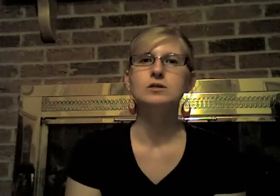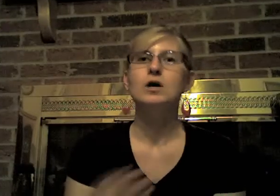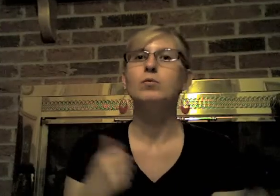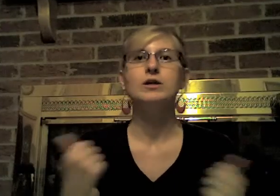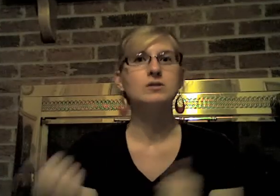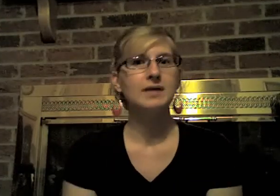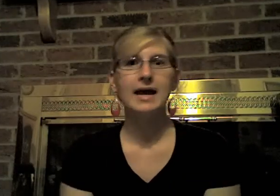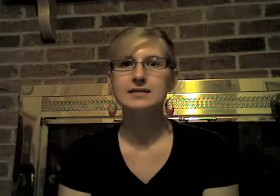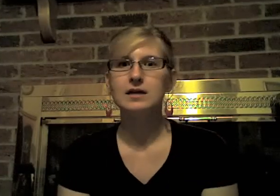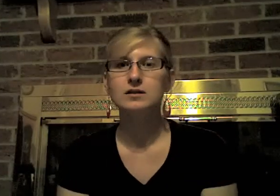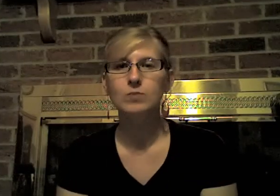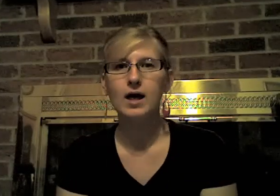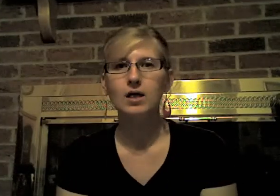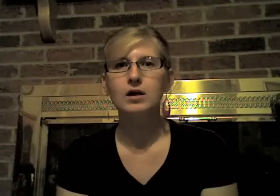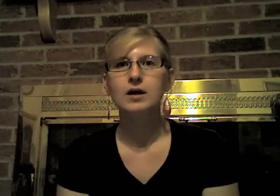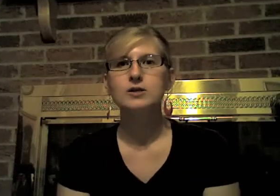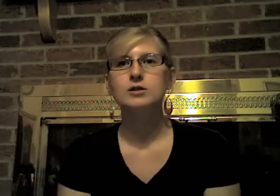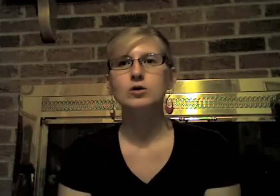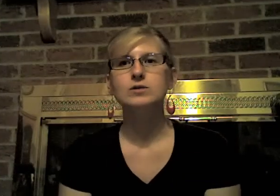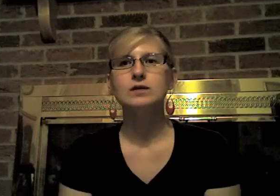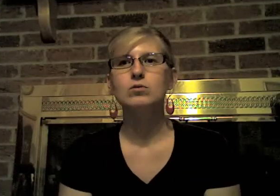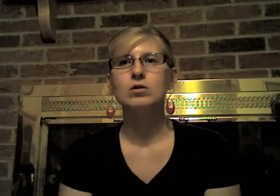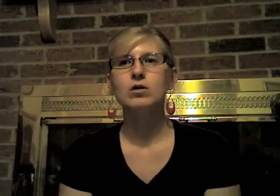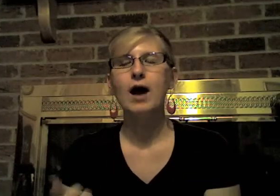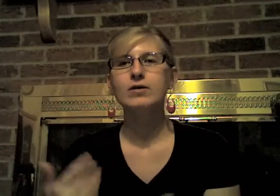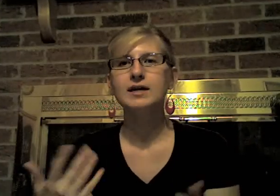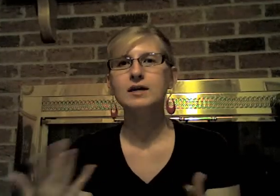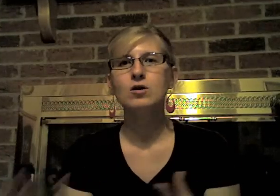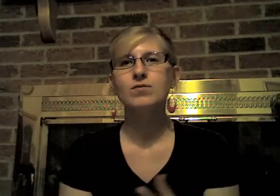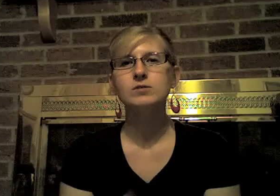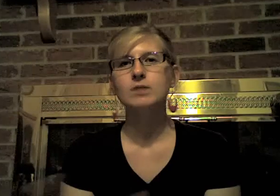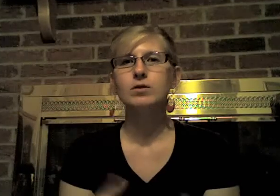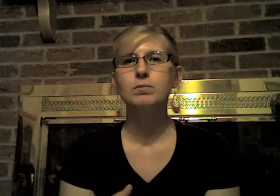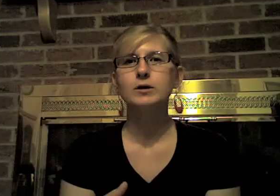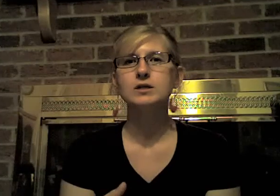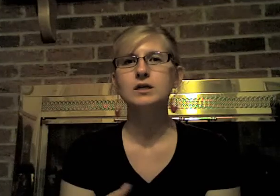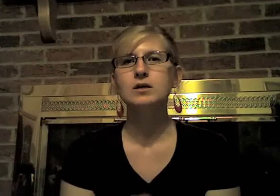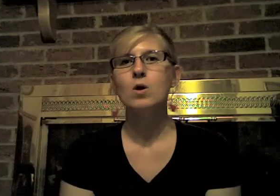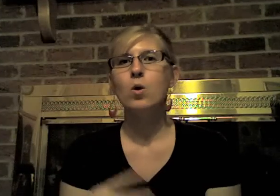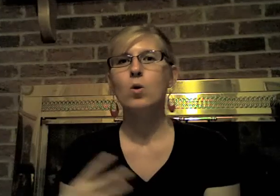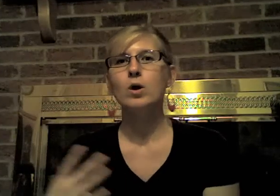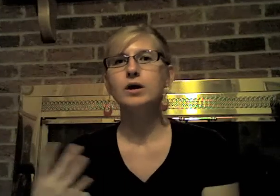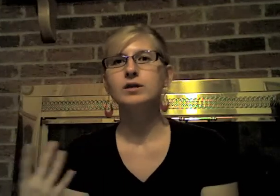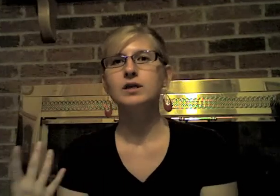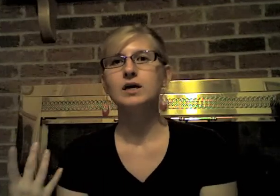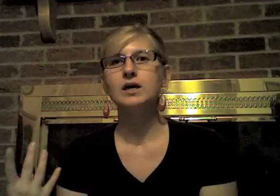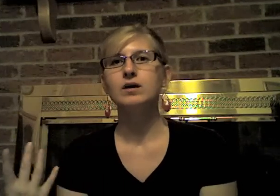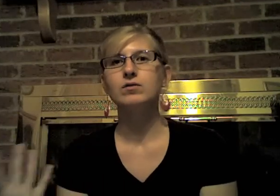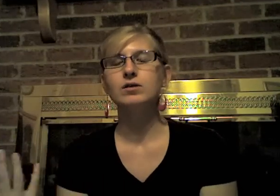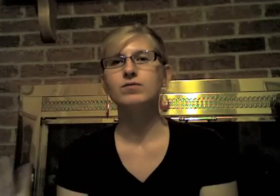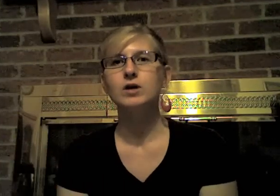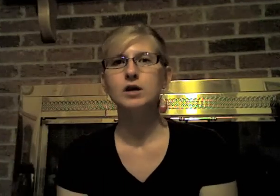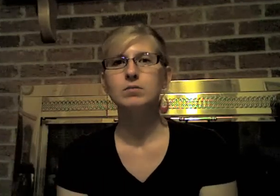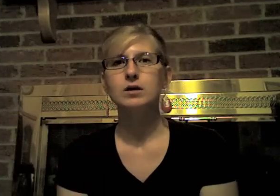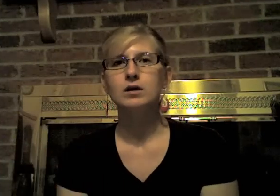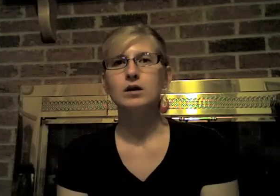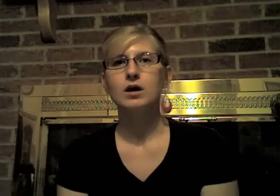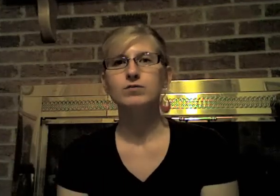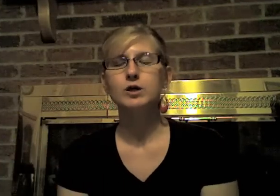we use them in ASL as well. So you say, well, how are they going to know if I'm talking about the person or the verb of